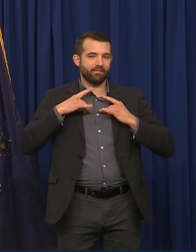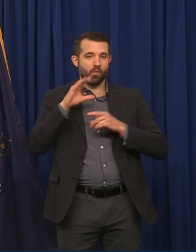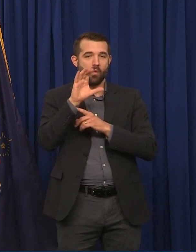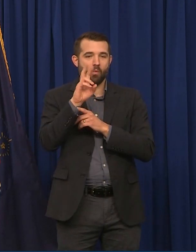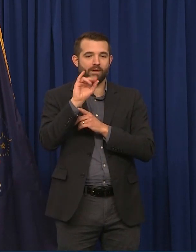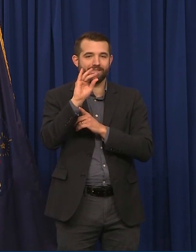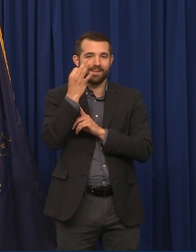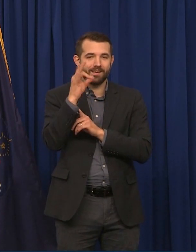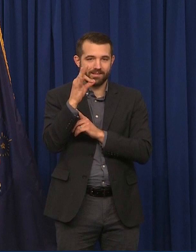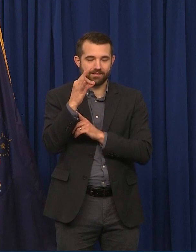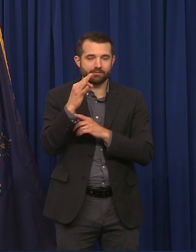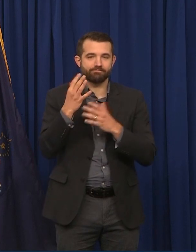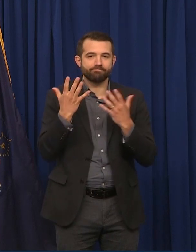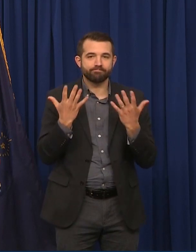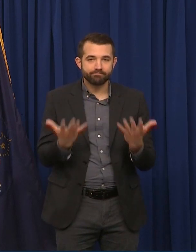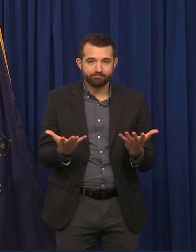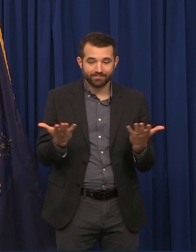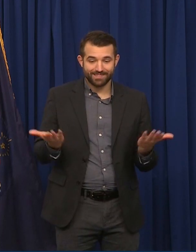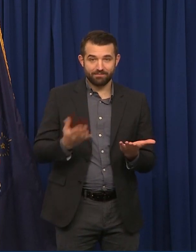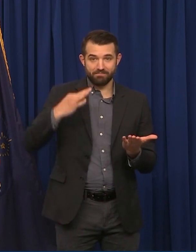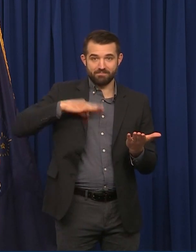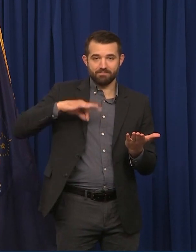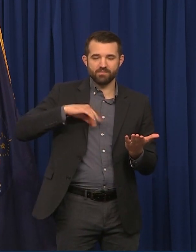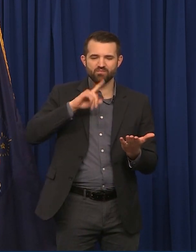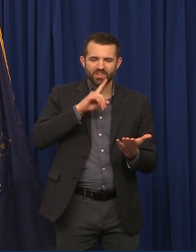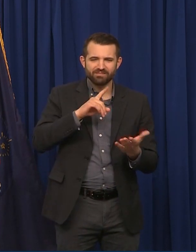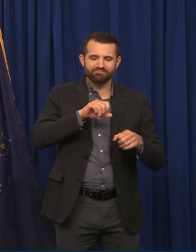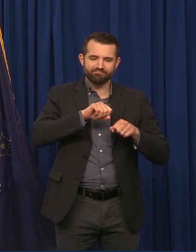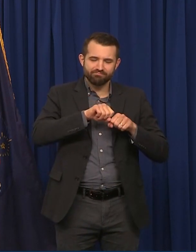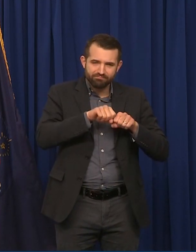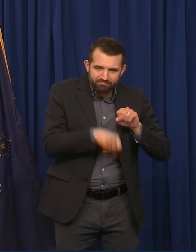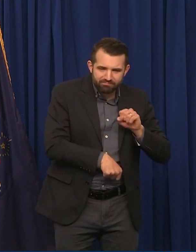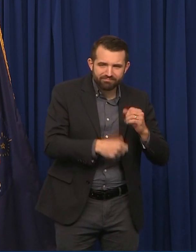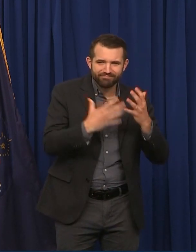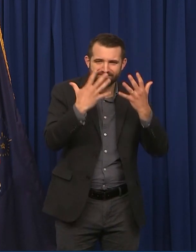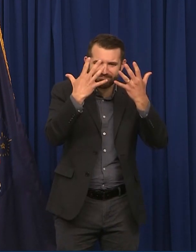are mourning the passing of our community members,